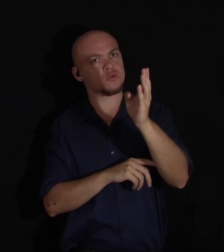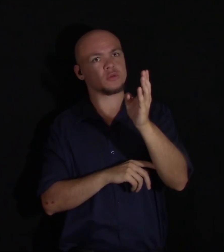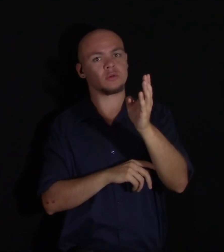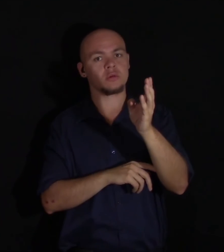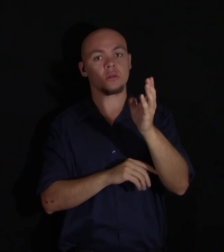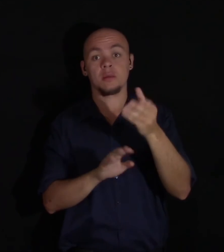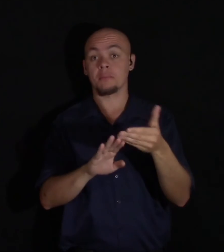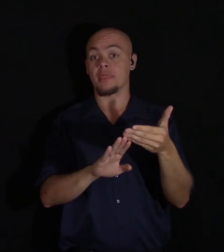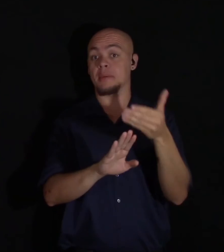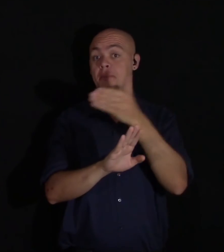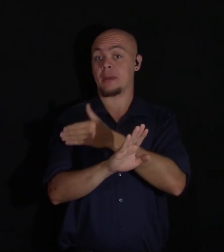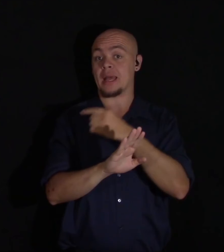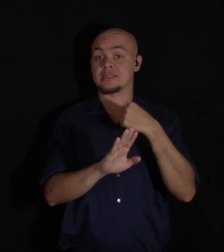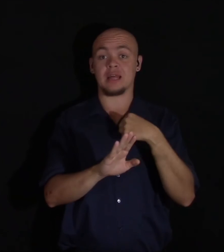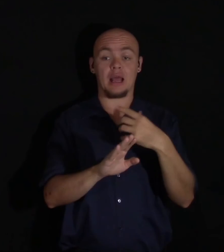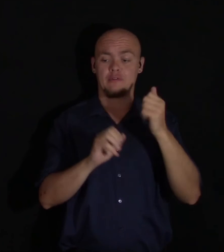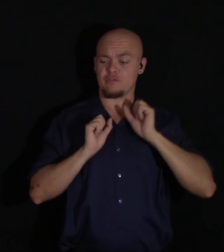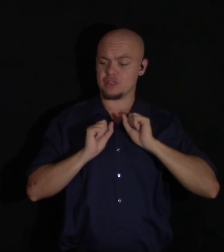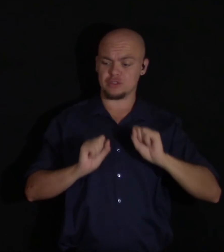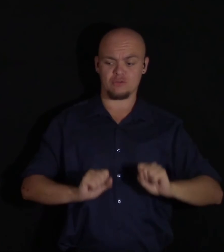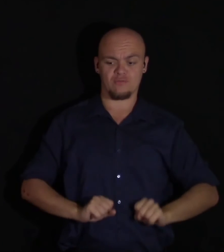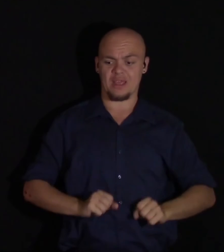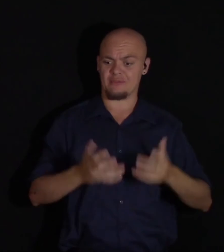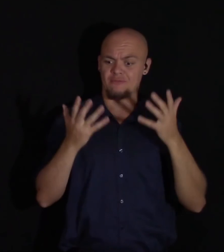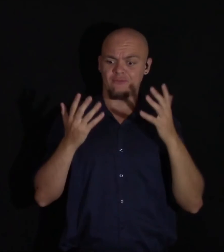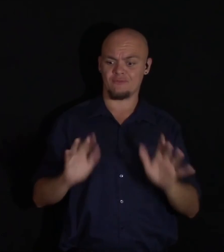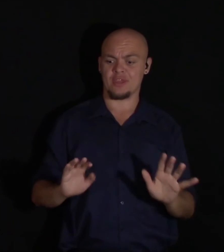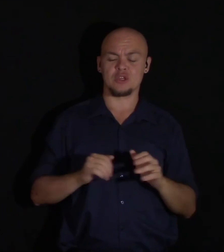but the past, which I've already survived.